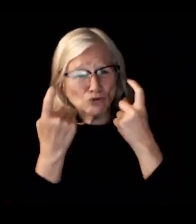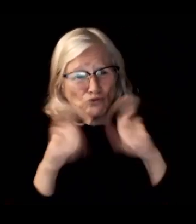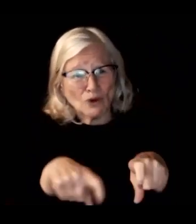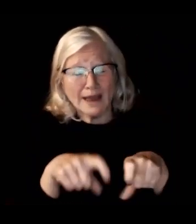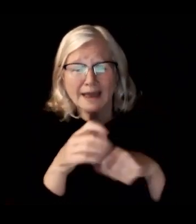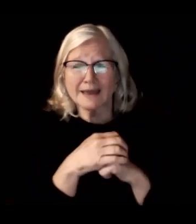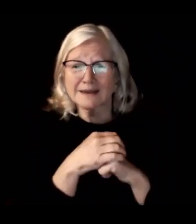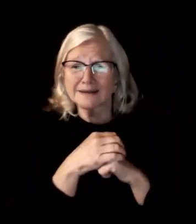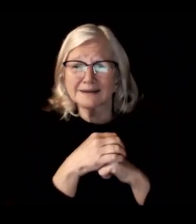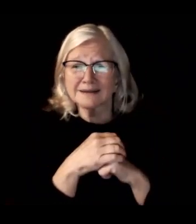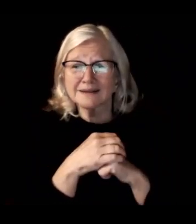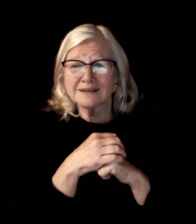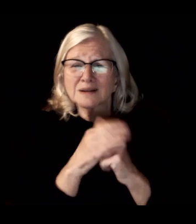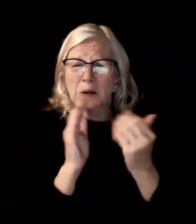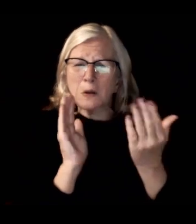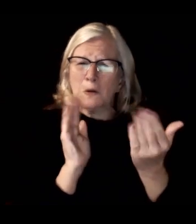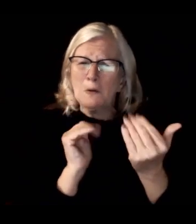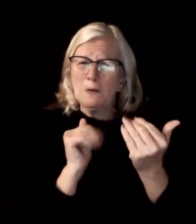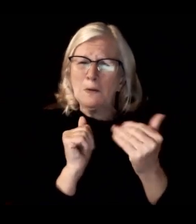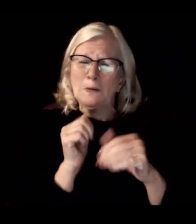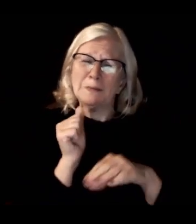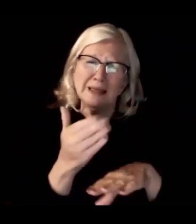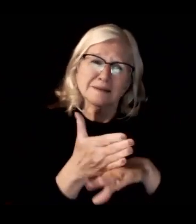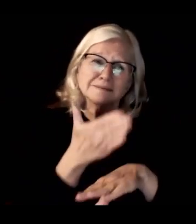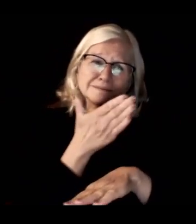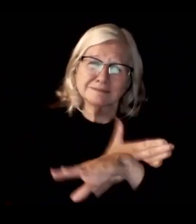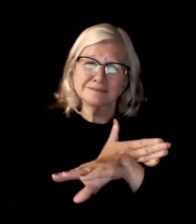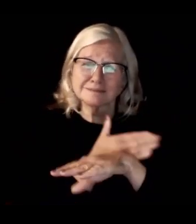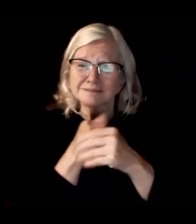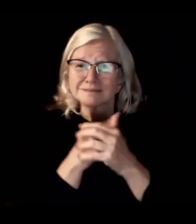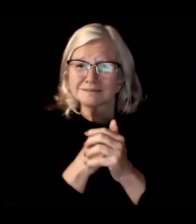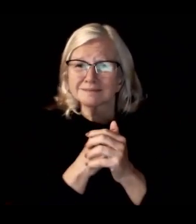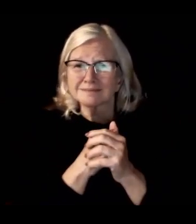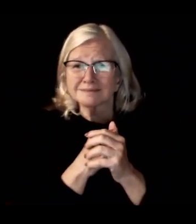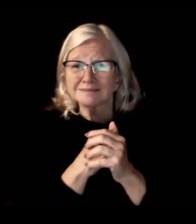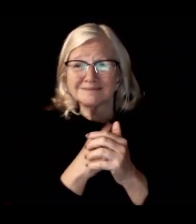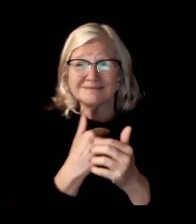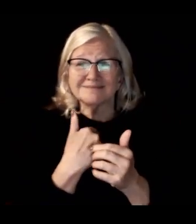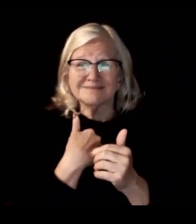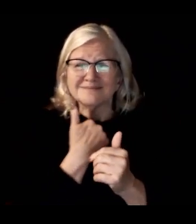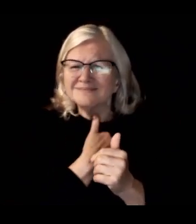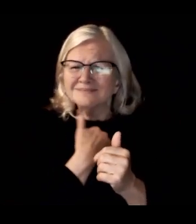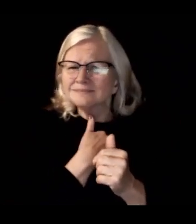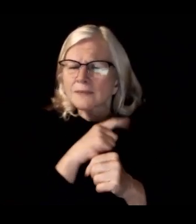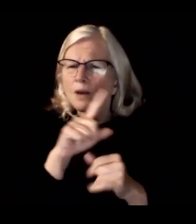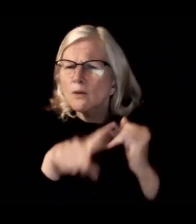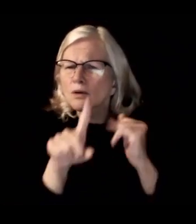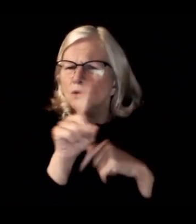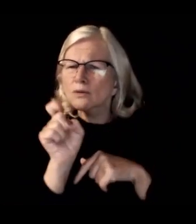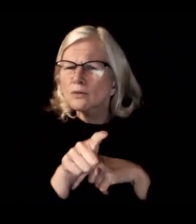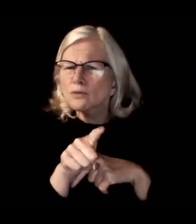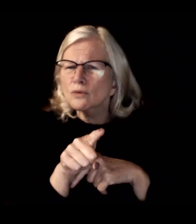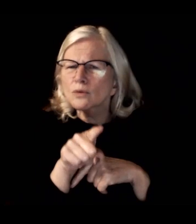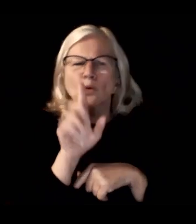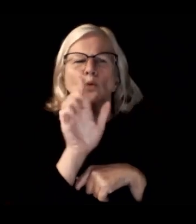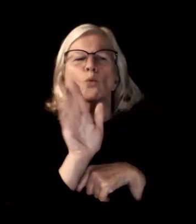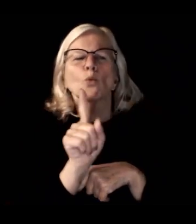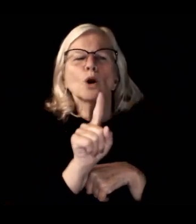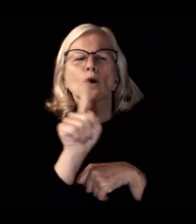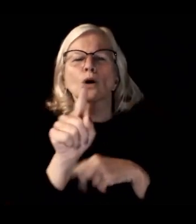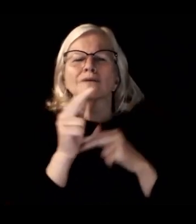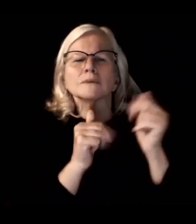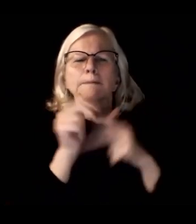And I'm sorry, one last question. Where is the facility located? The facility is located in Virginia,